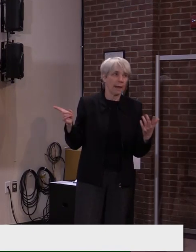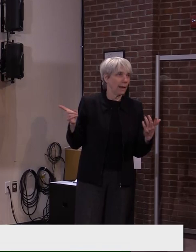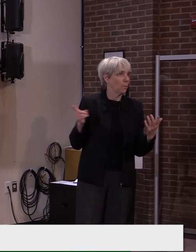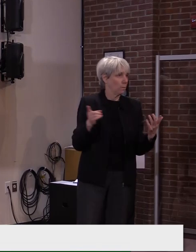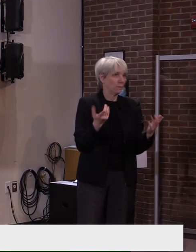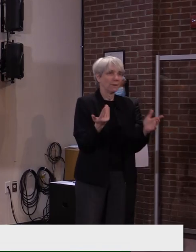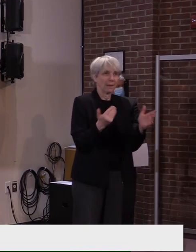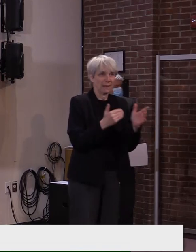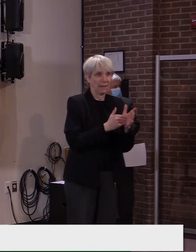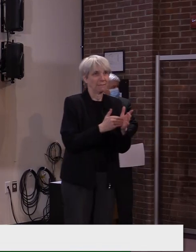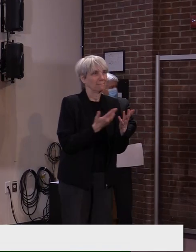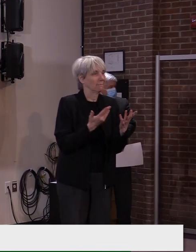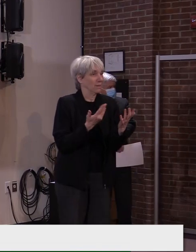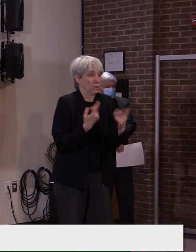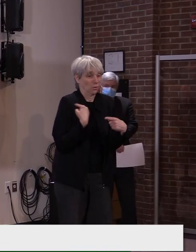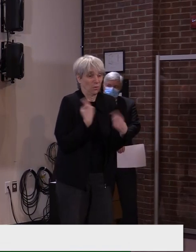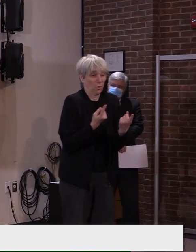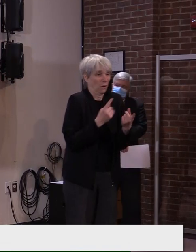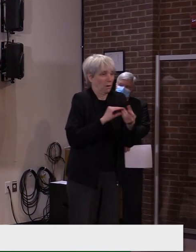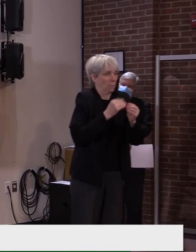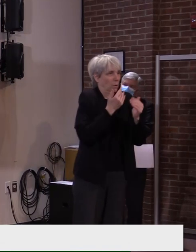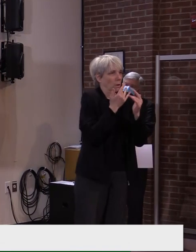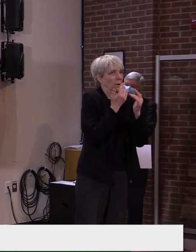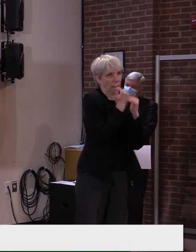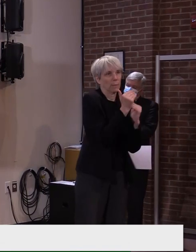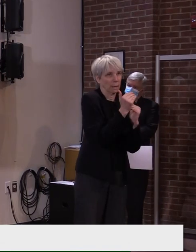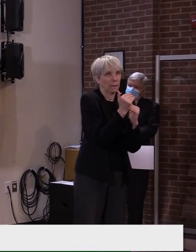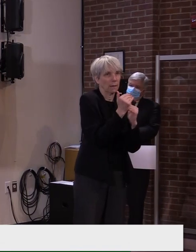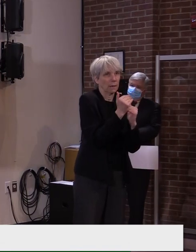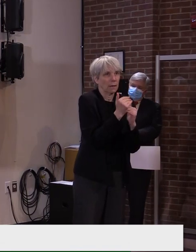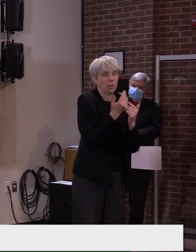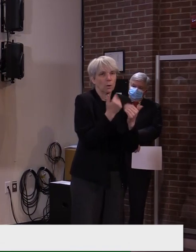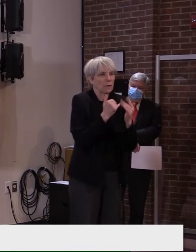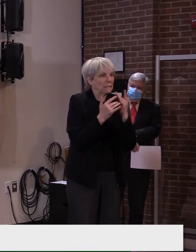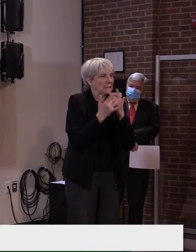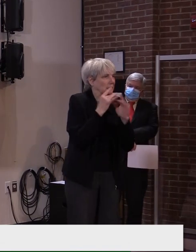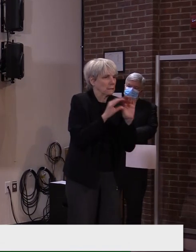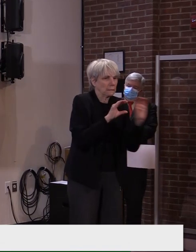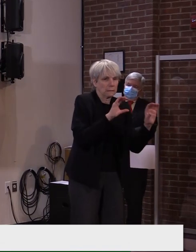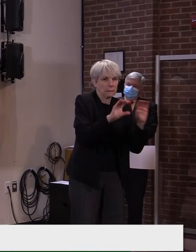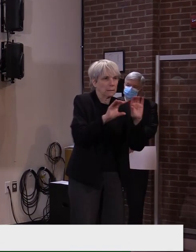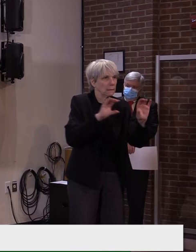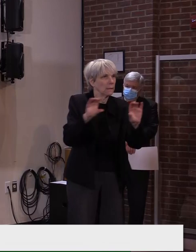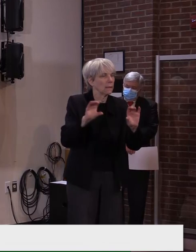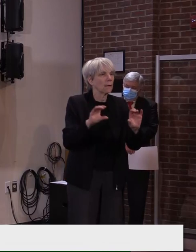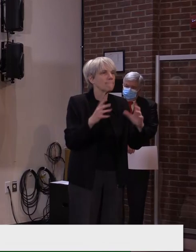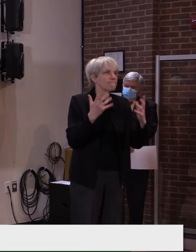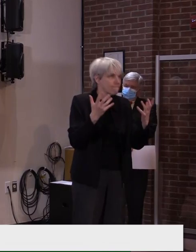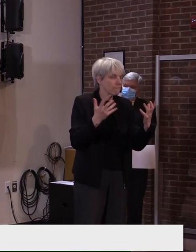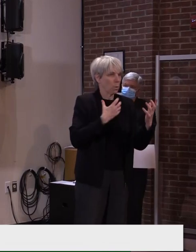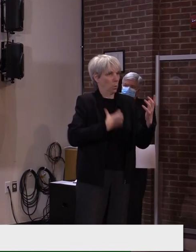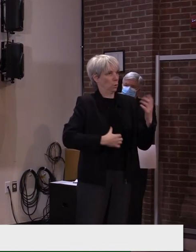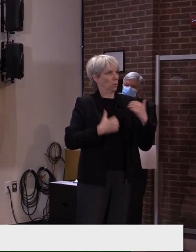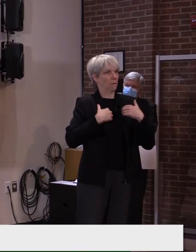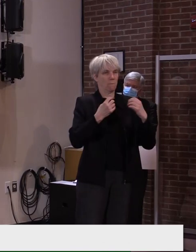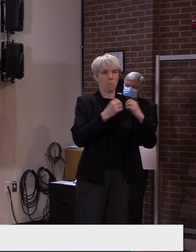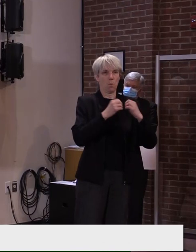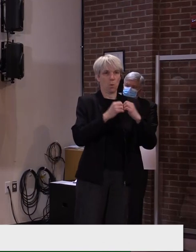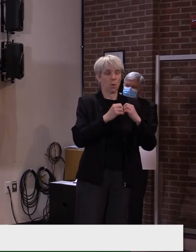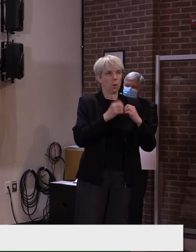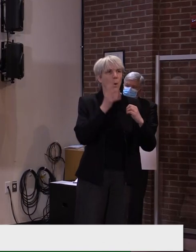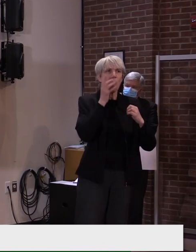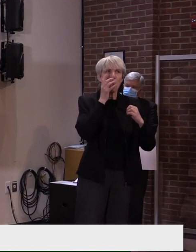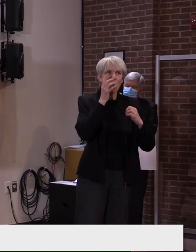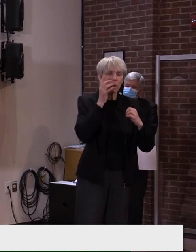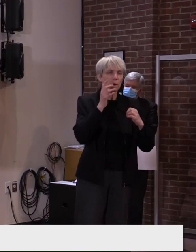amount of antigen tests that we can distribute at this point. We are going to be getting antigen tests out to the